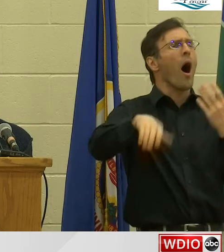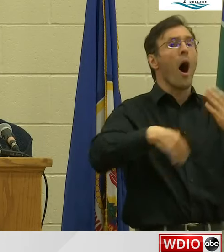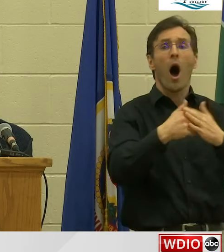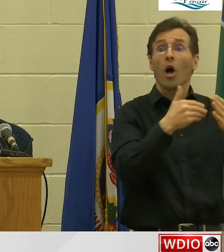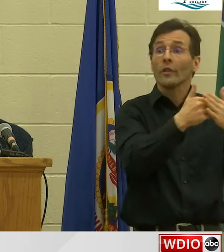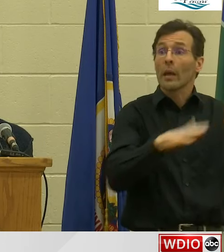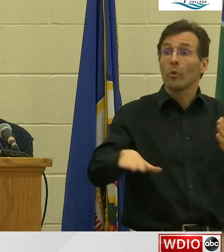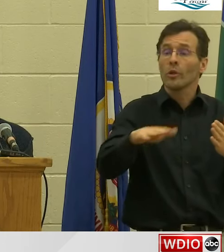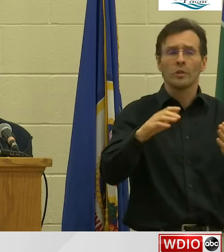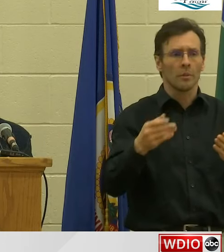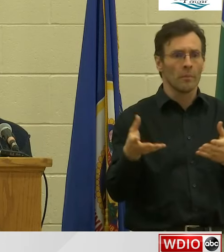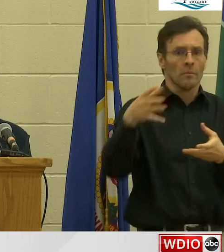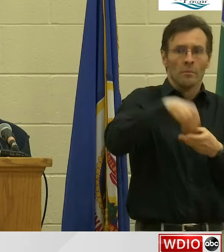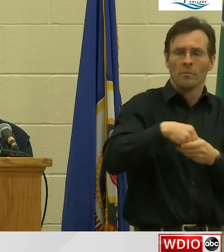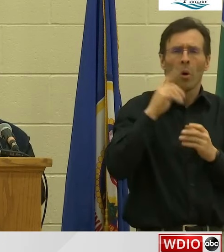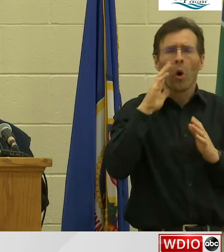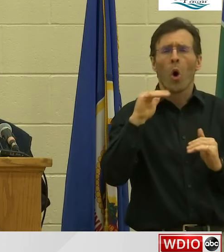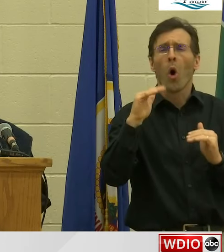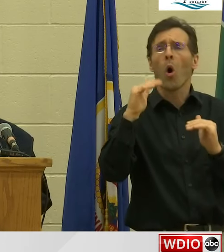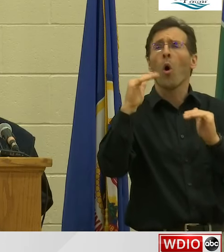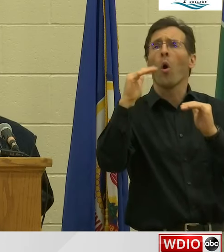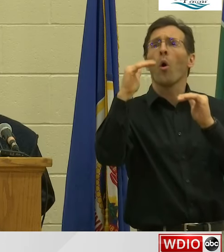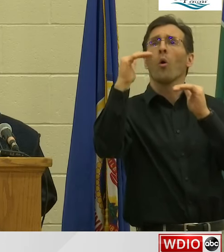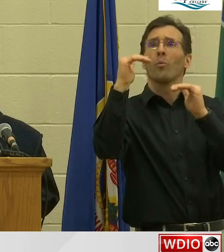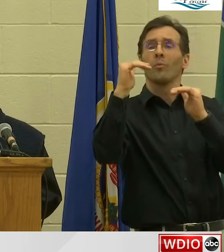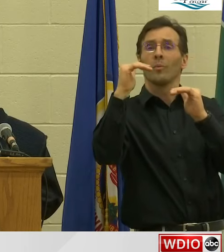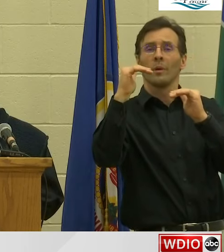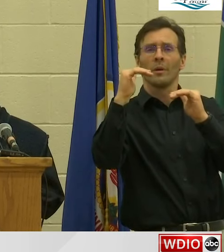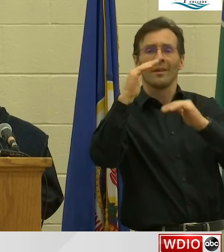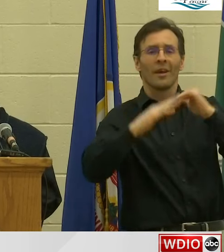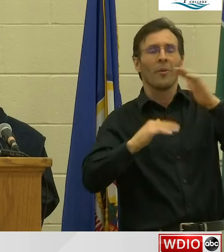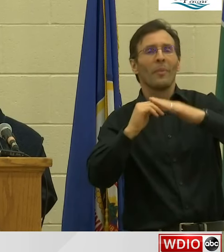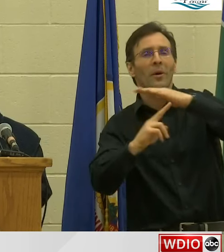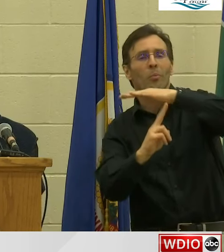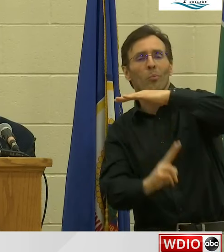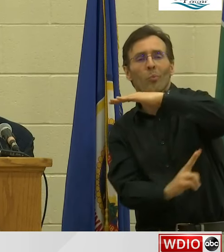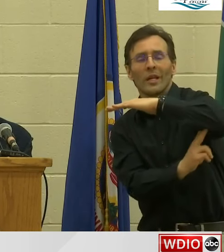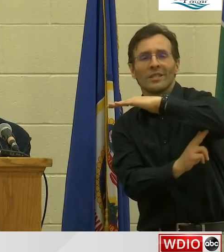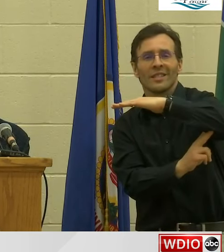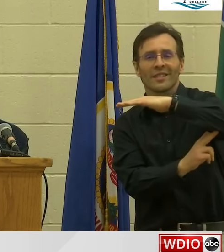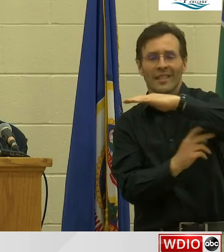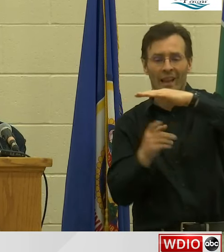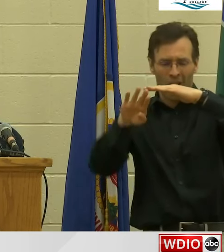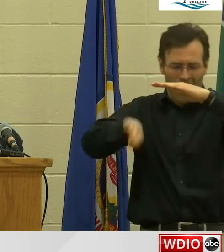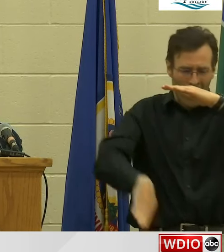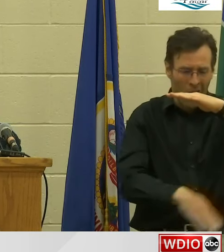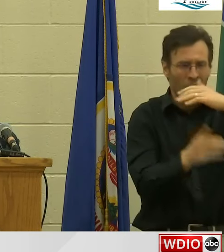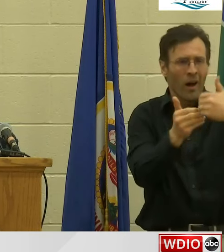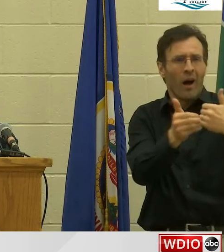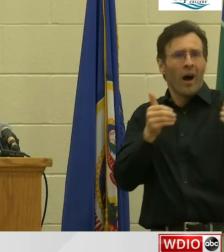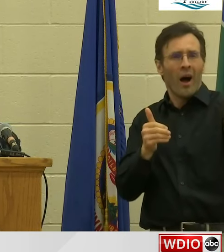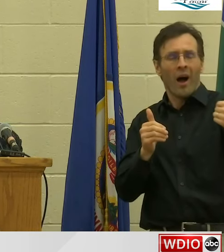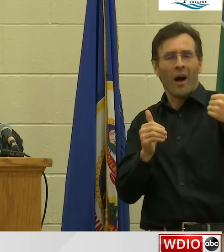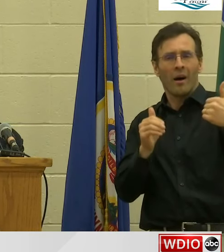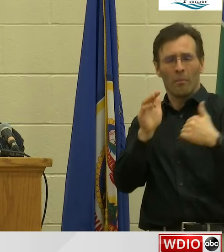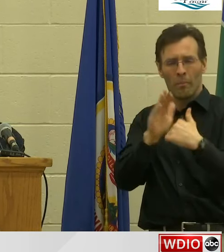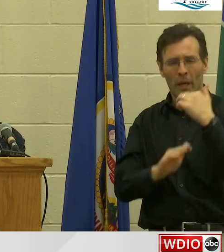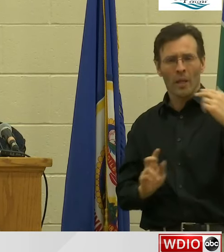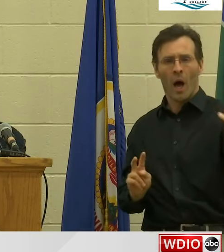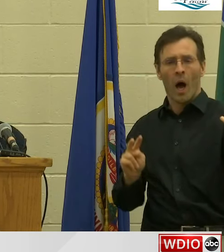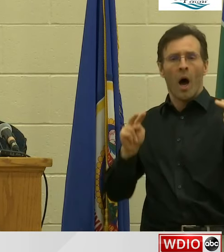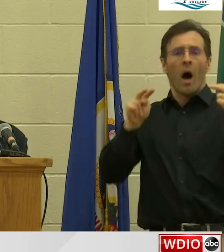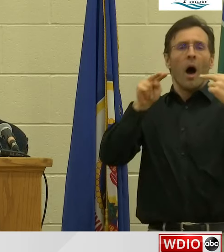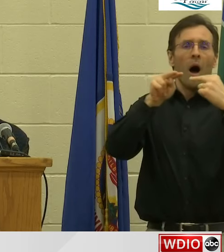hope. Build the bridges that span our deep divides with